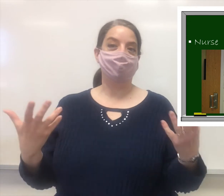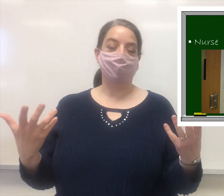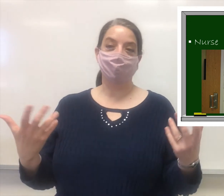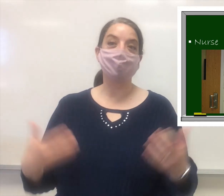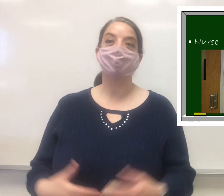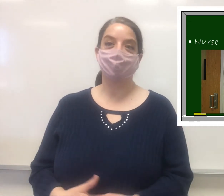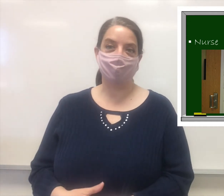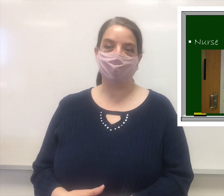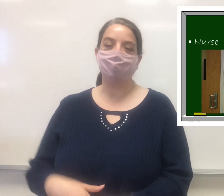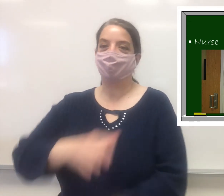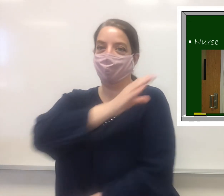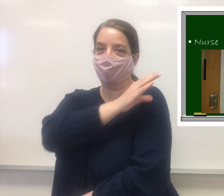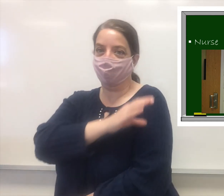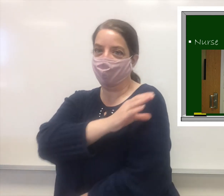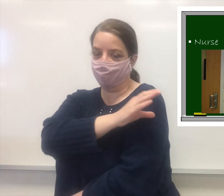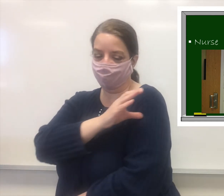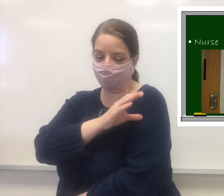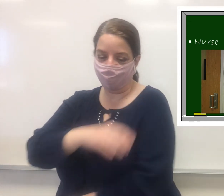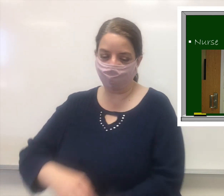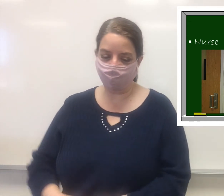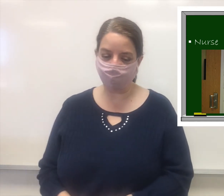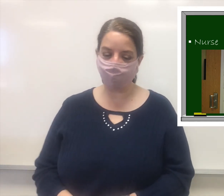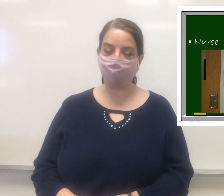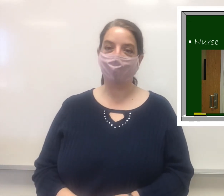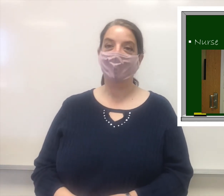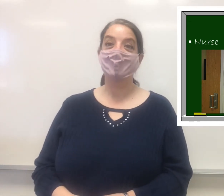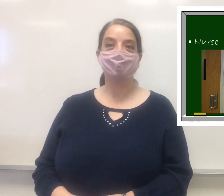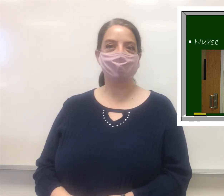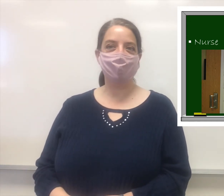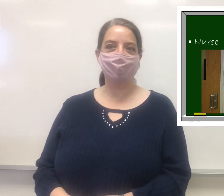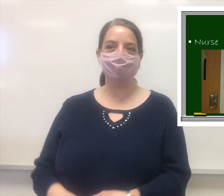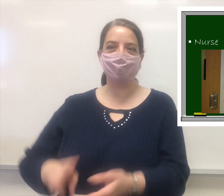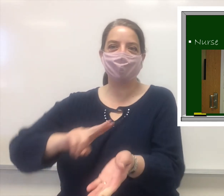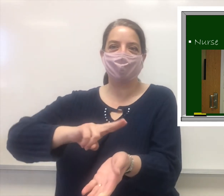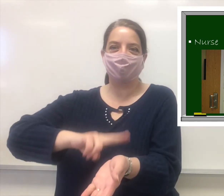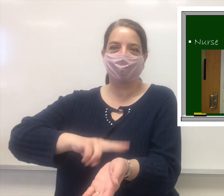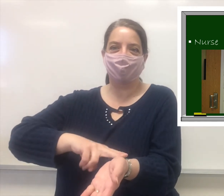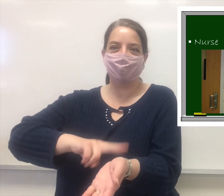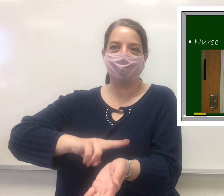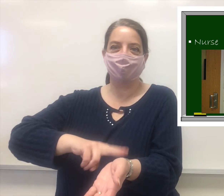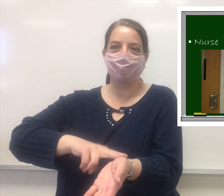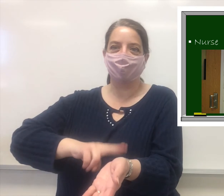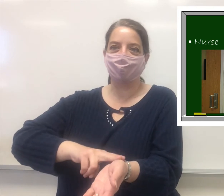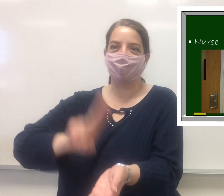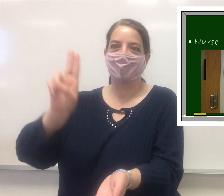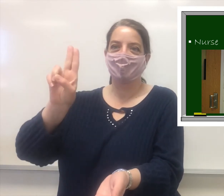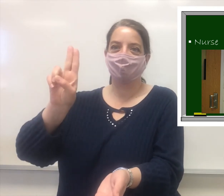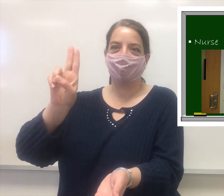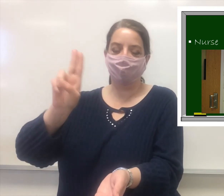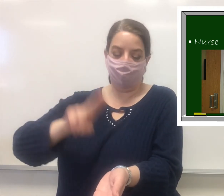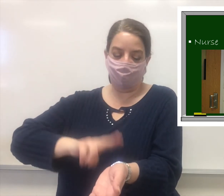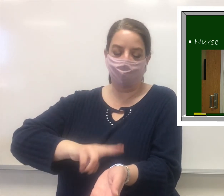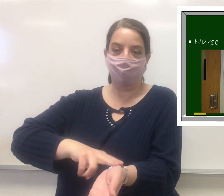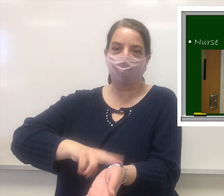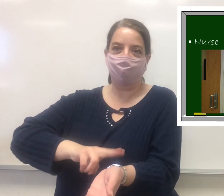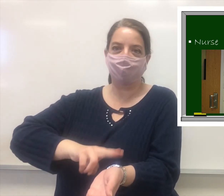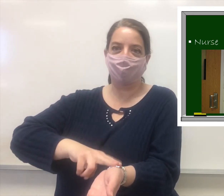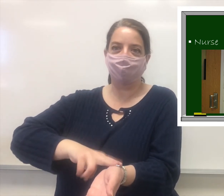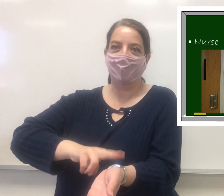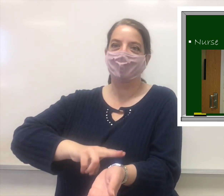Or nurses with a red cross on their sleeve. Speaking of nurses, that sign is nurse. So it's kind of a U handshape that